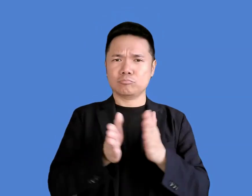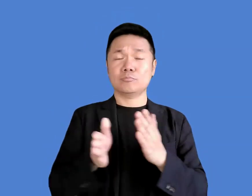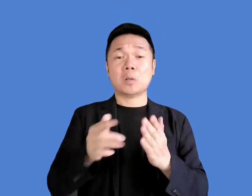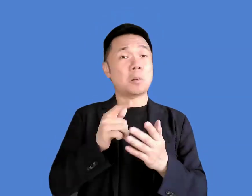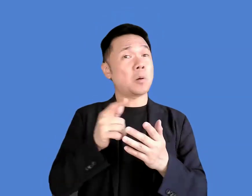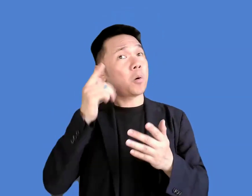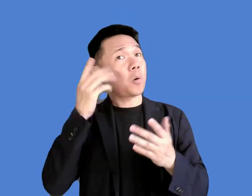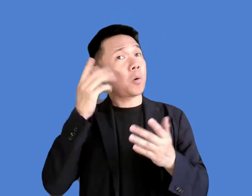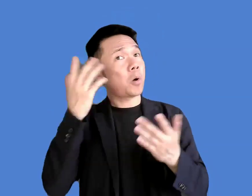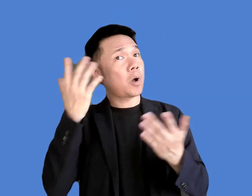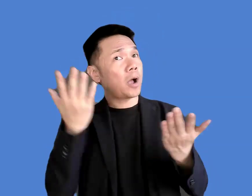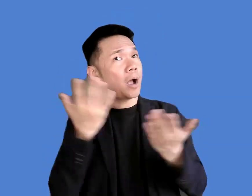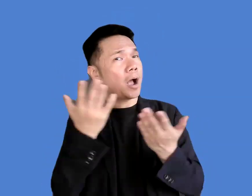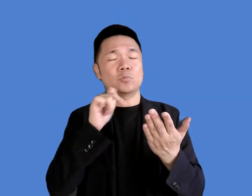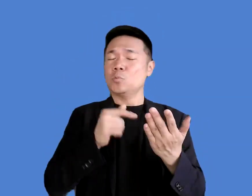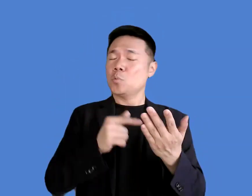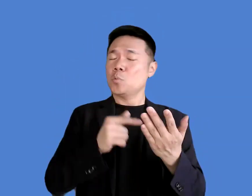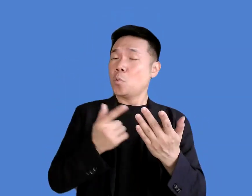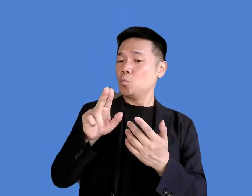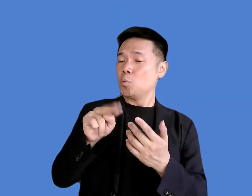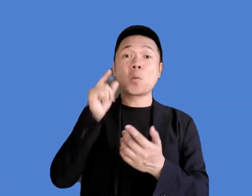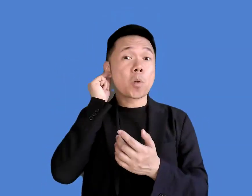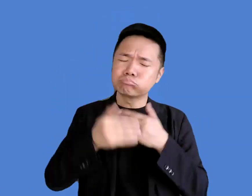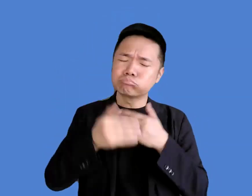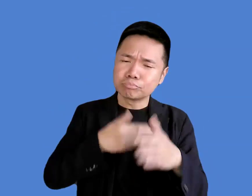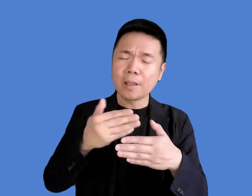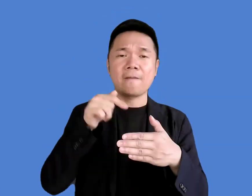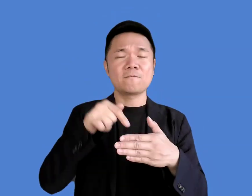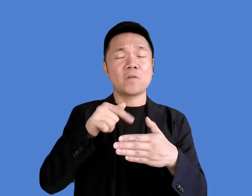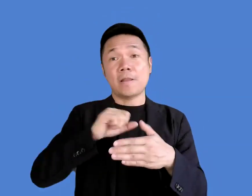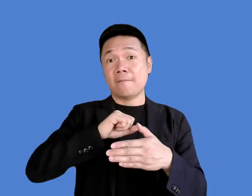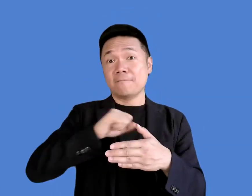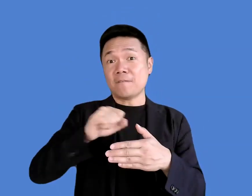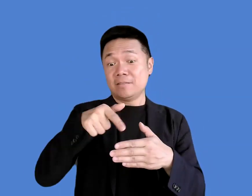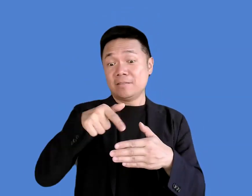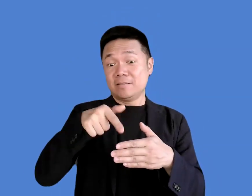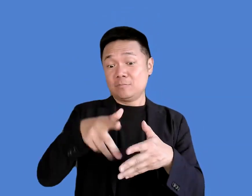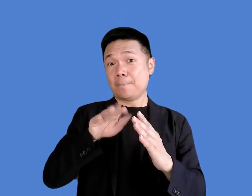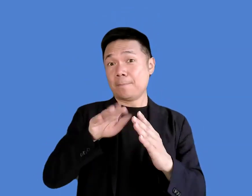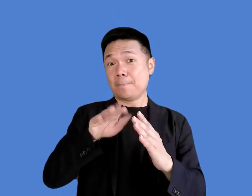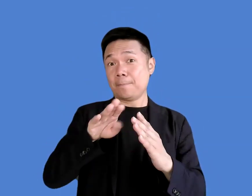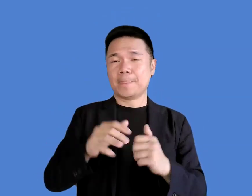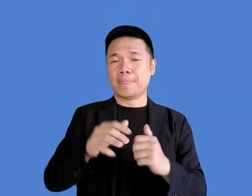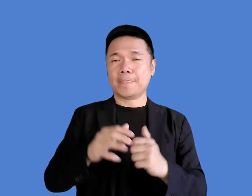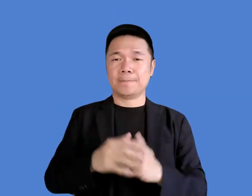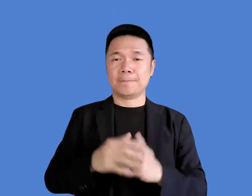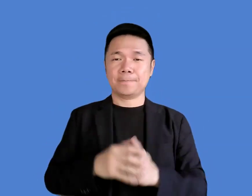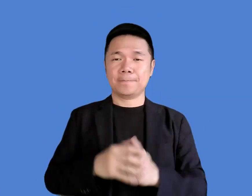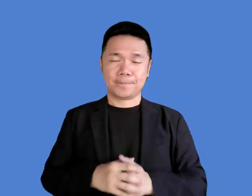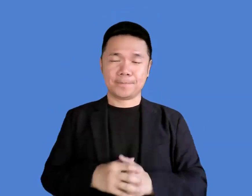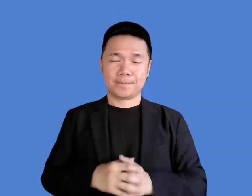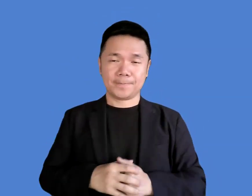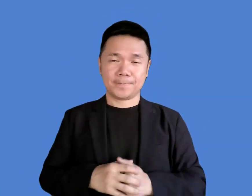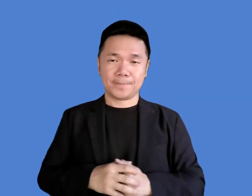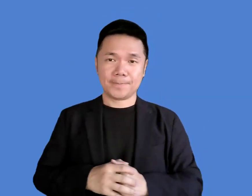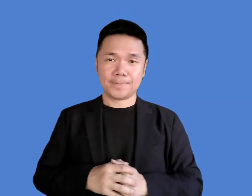Women Regional has taken forward with our Gender Acceleration Lab. But before I hand over to the panel with some questions, I